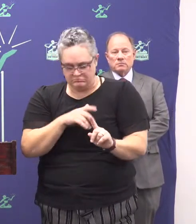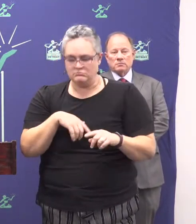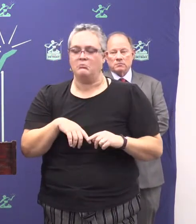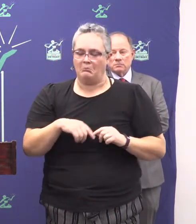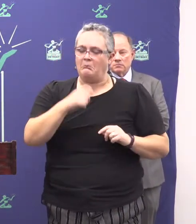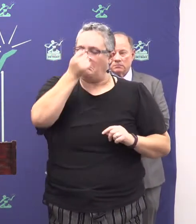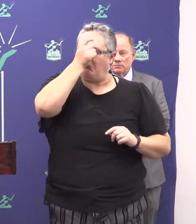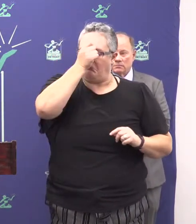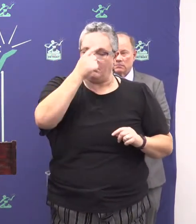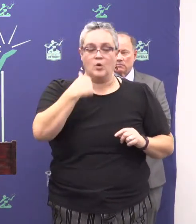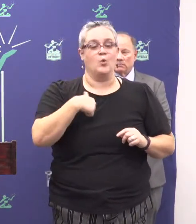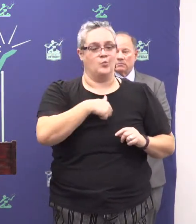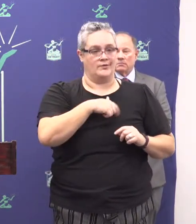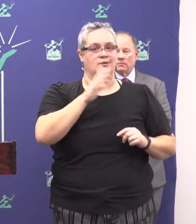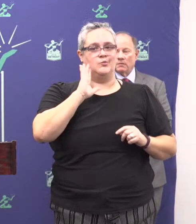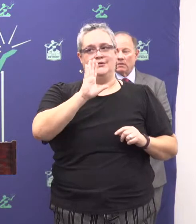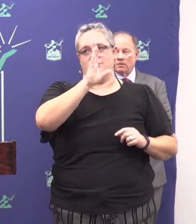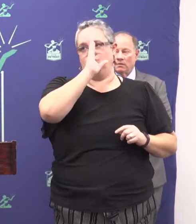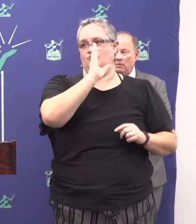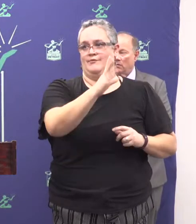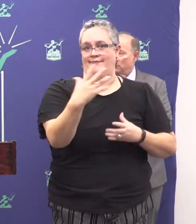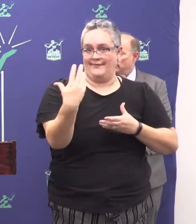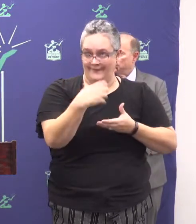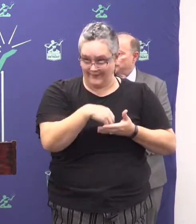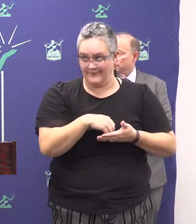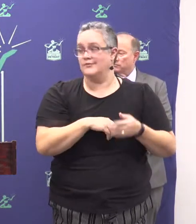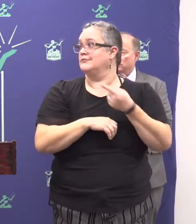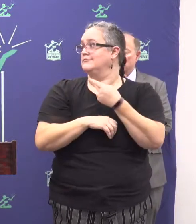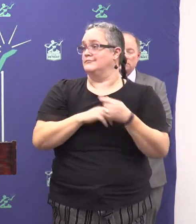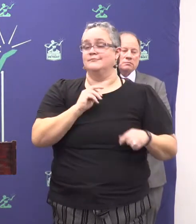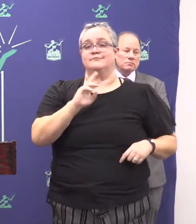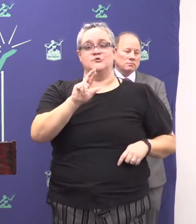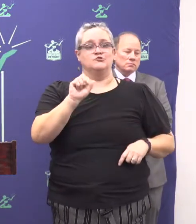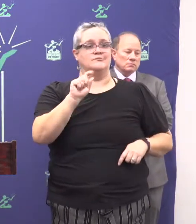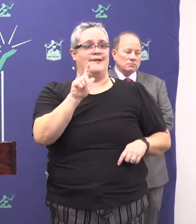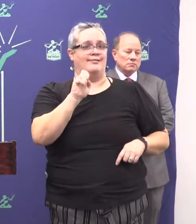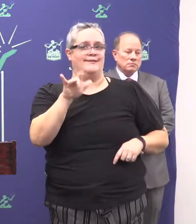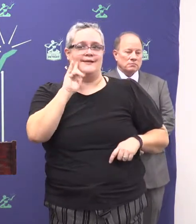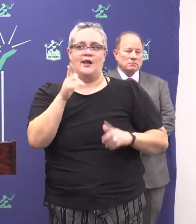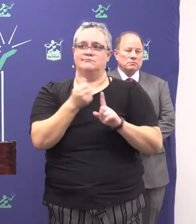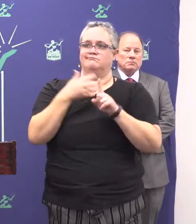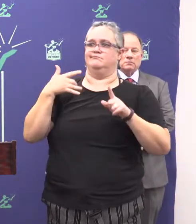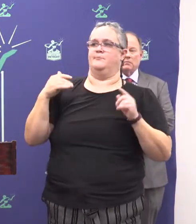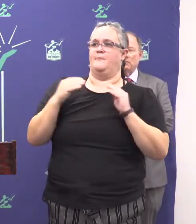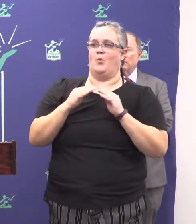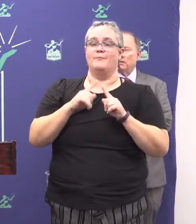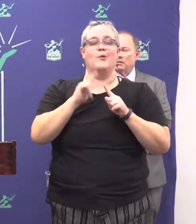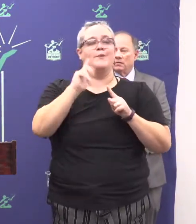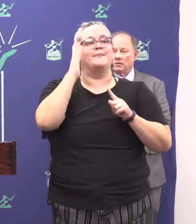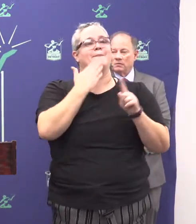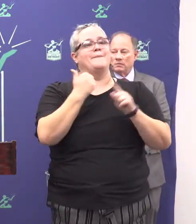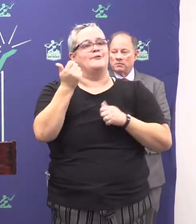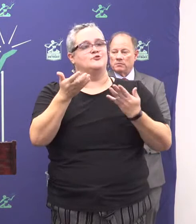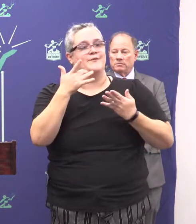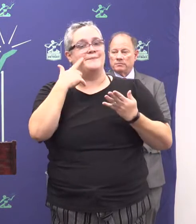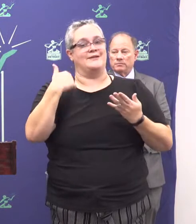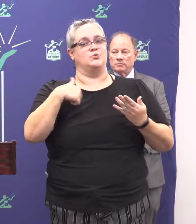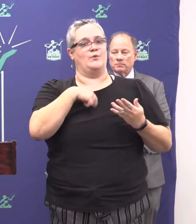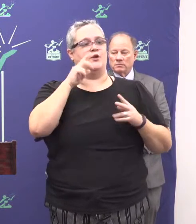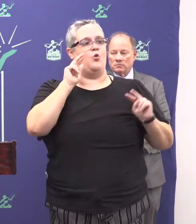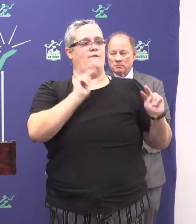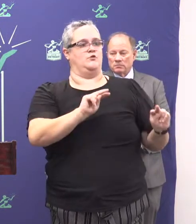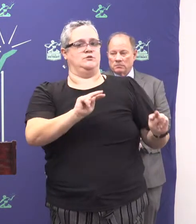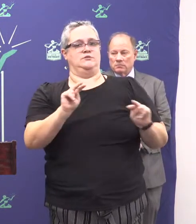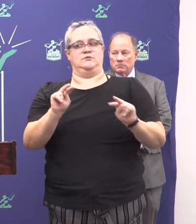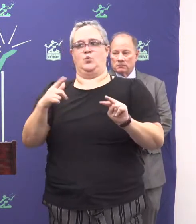yes, we're going to be directly involved, and Mr. Staley could even get into this more, but it's going to be better service because we're overseeing them.